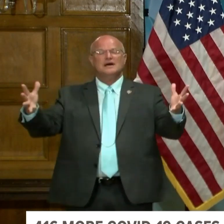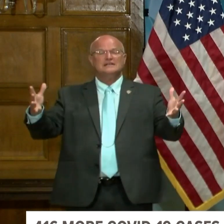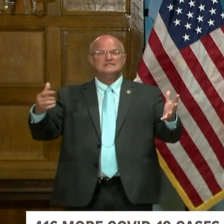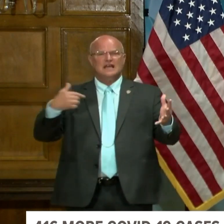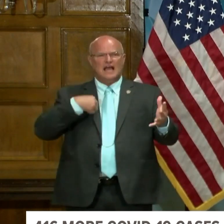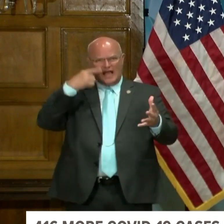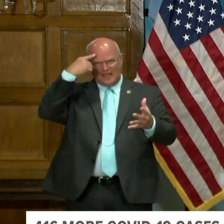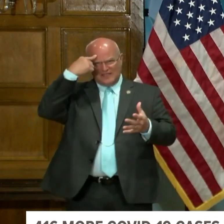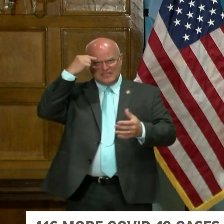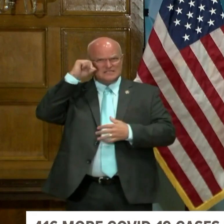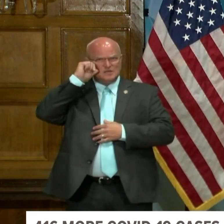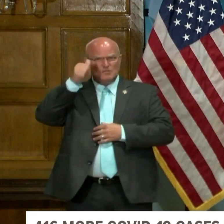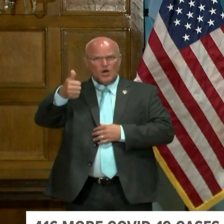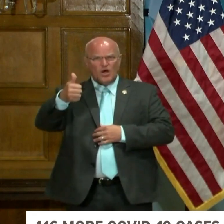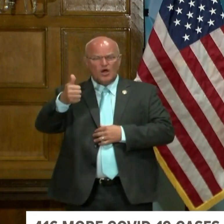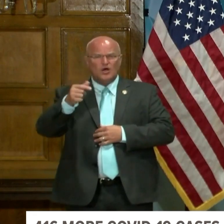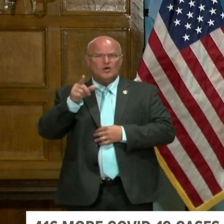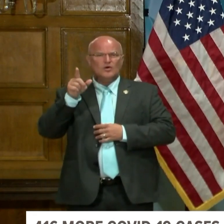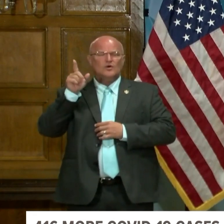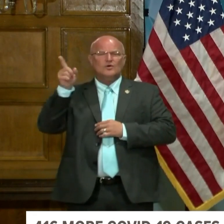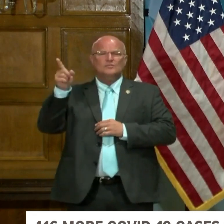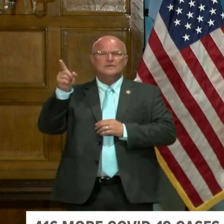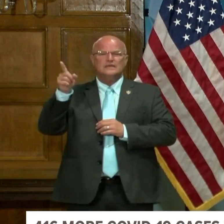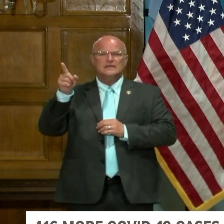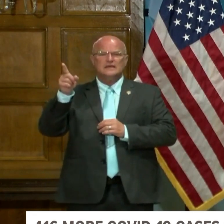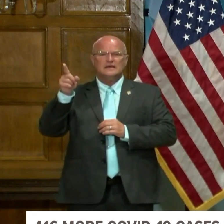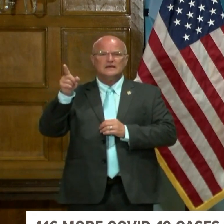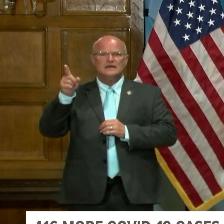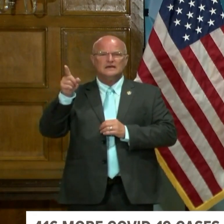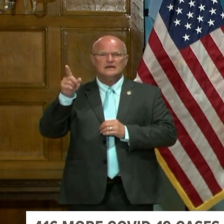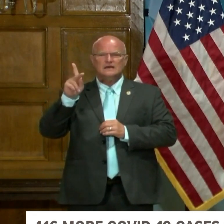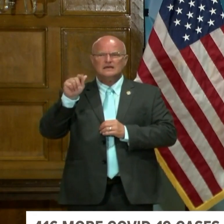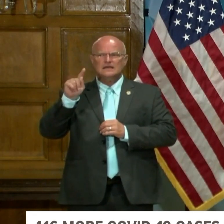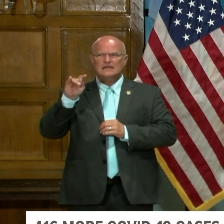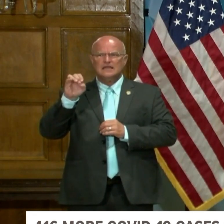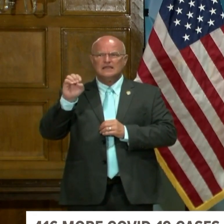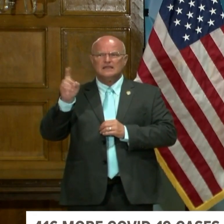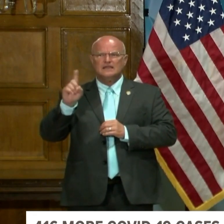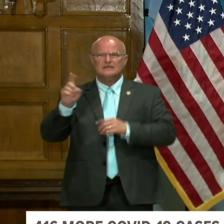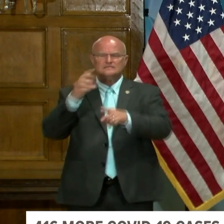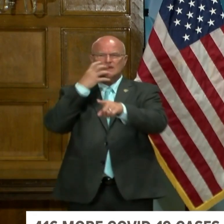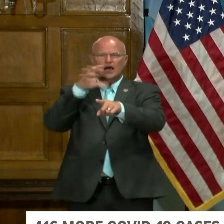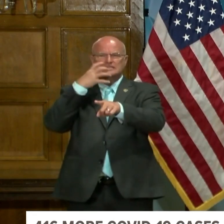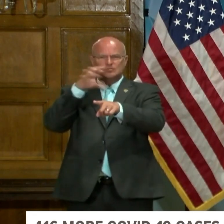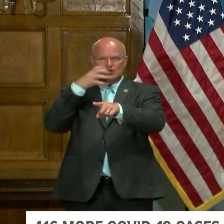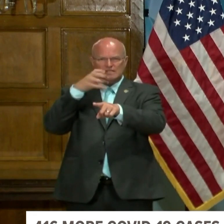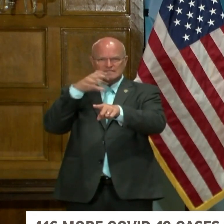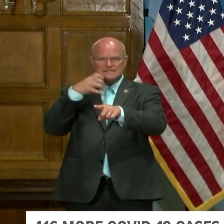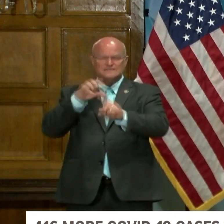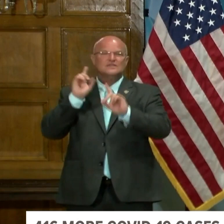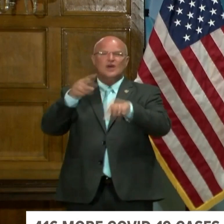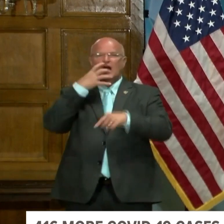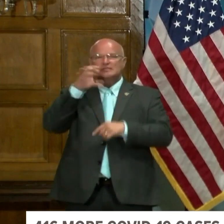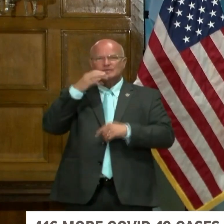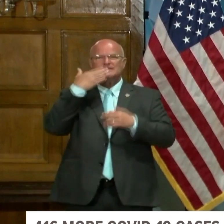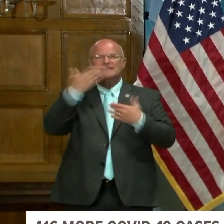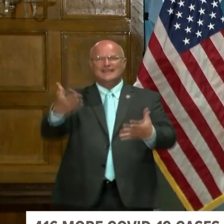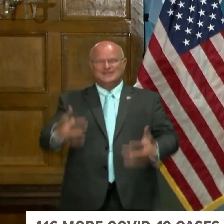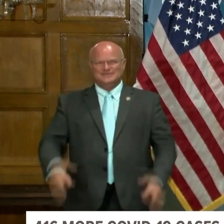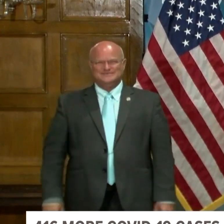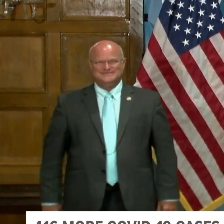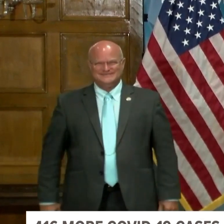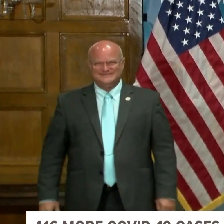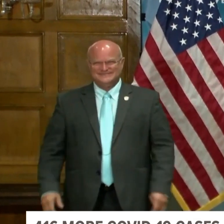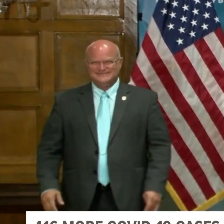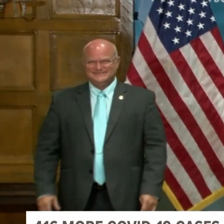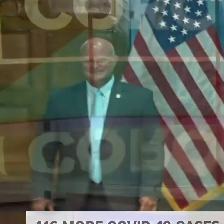much. I believe tomorrow we're going to be, Katie, where are we going to be? Hot Springs. That's where we're going to be. Thank you.